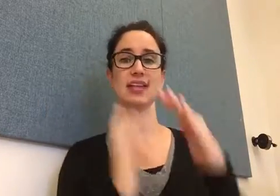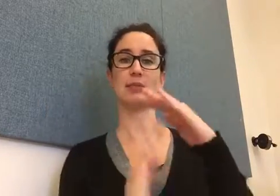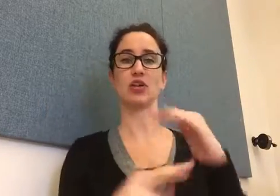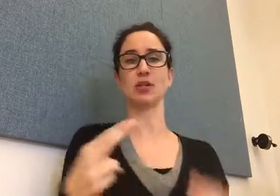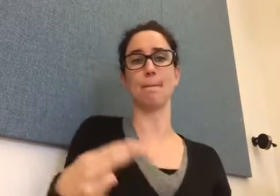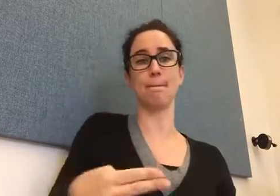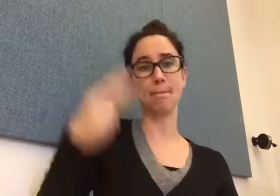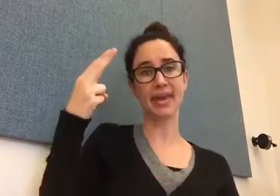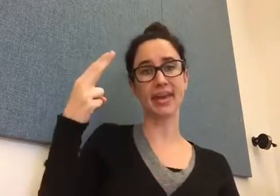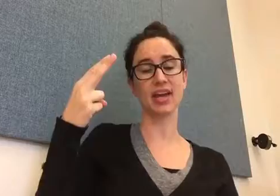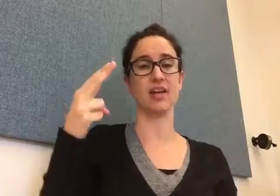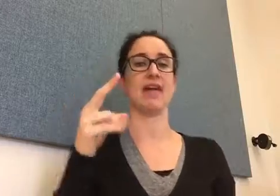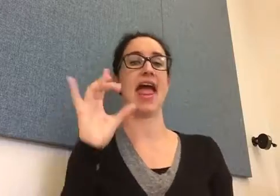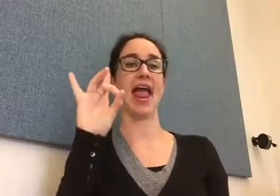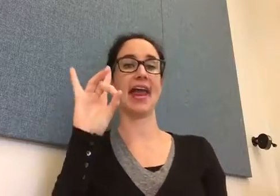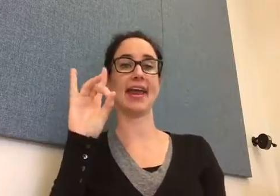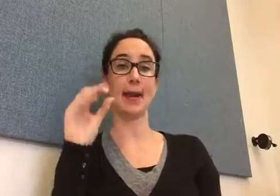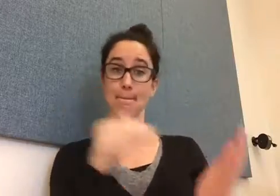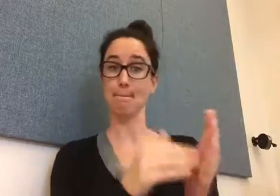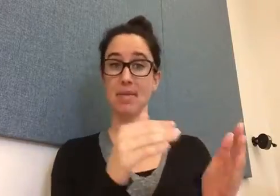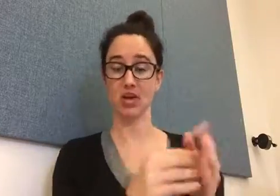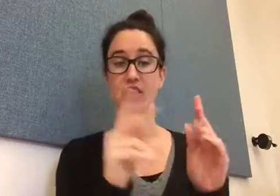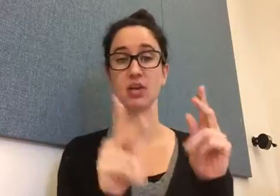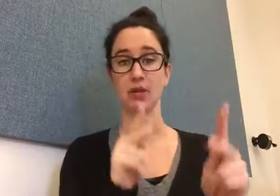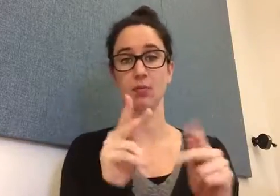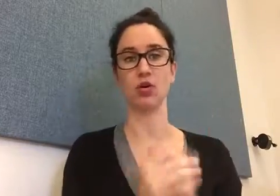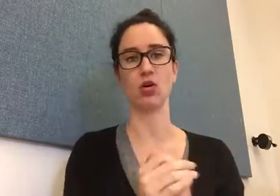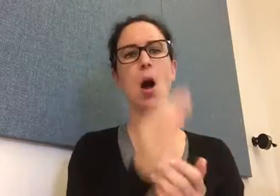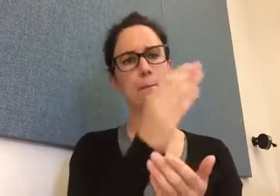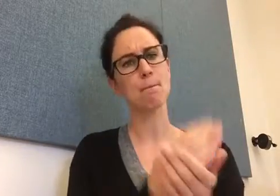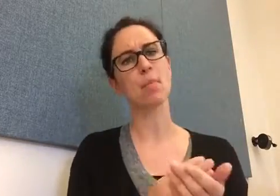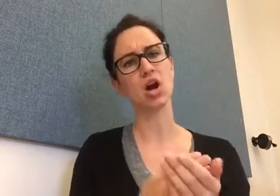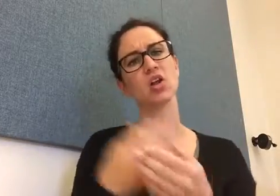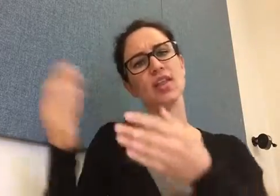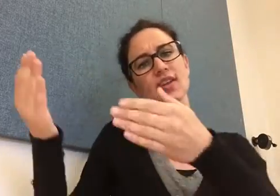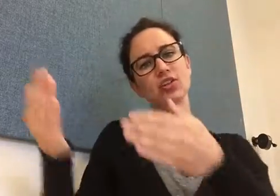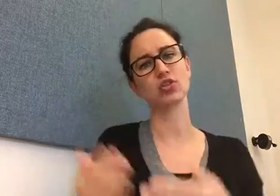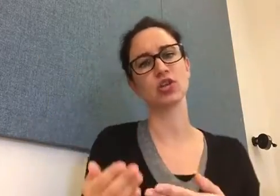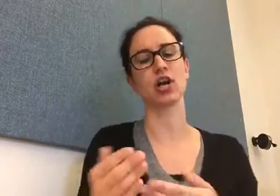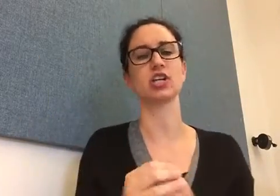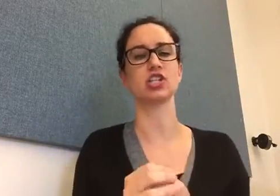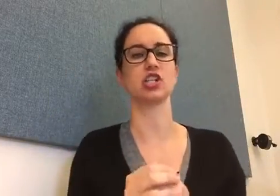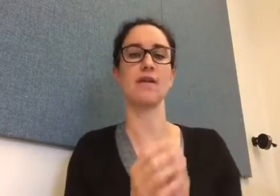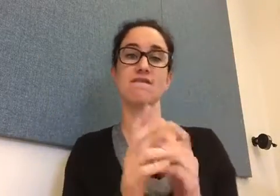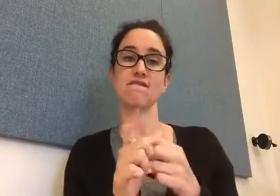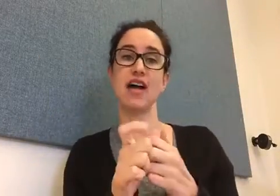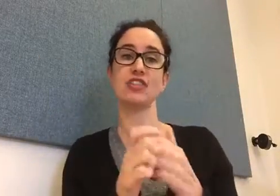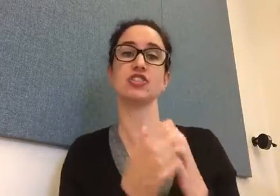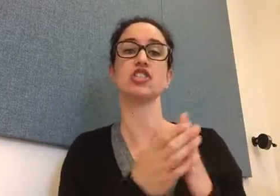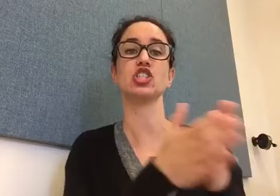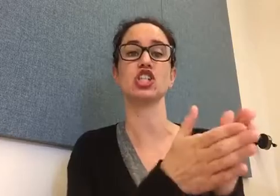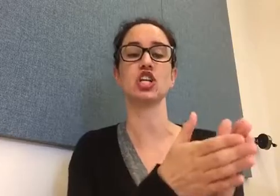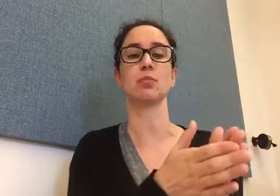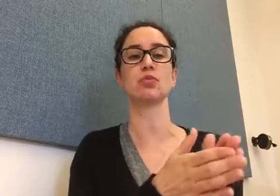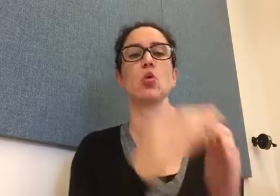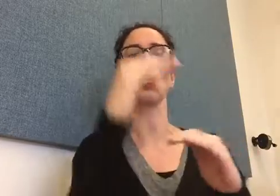million, in part because of the introduction of faster ships, reducing the voyage time from months to weeks